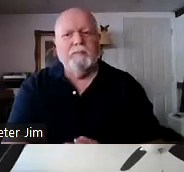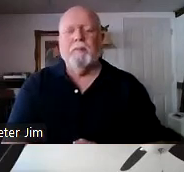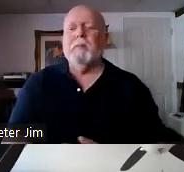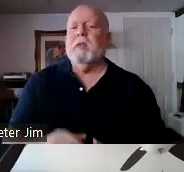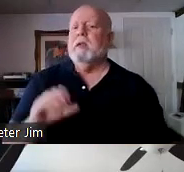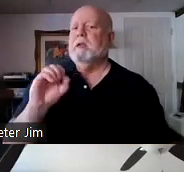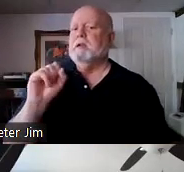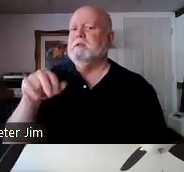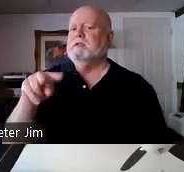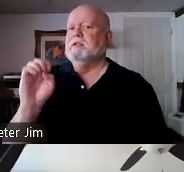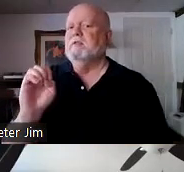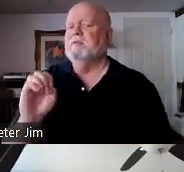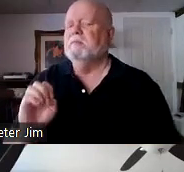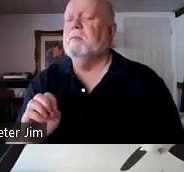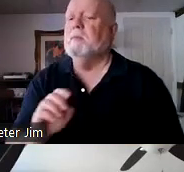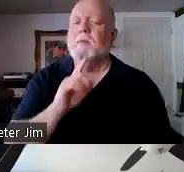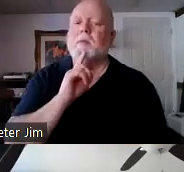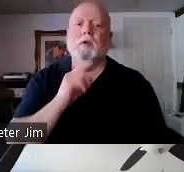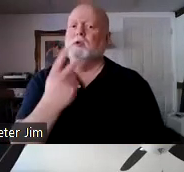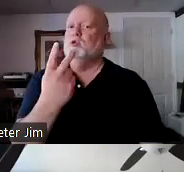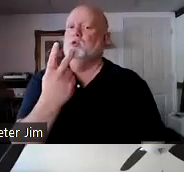They're kind of two different things.